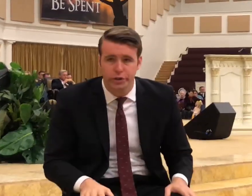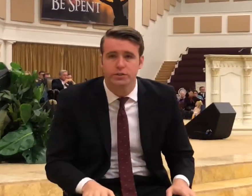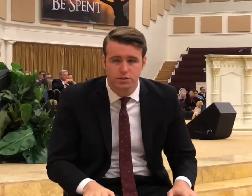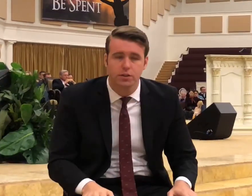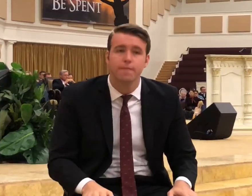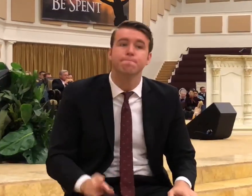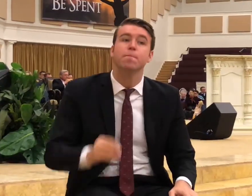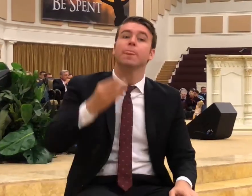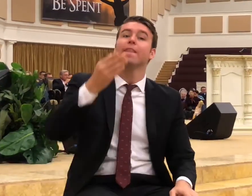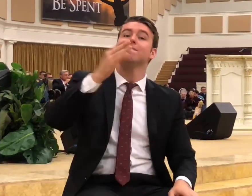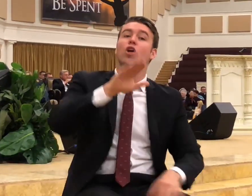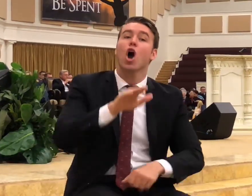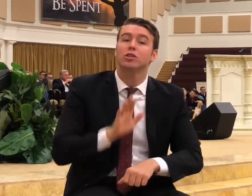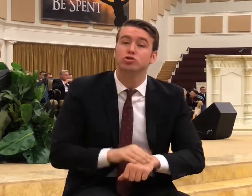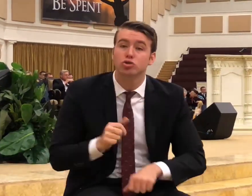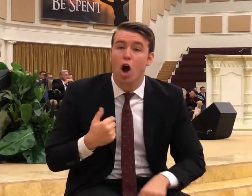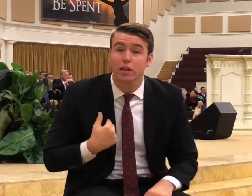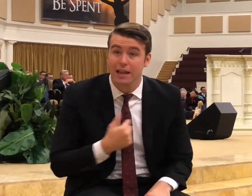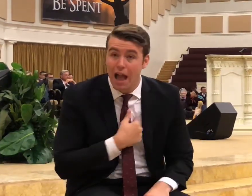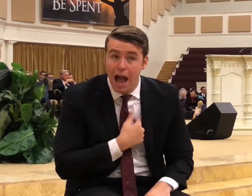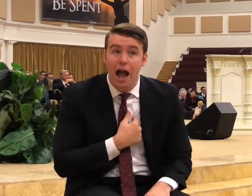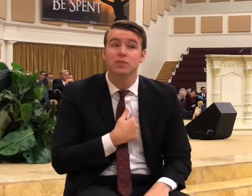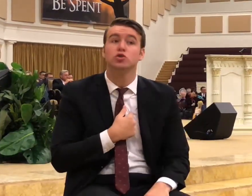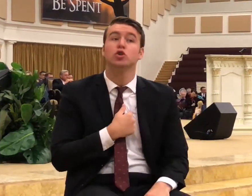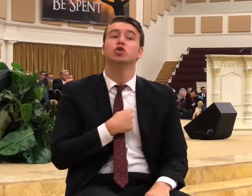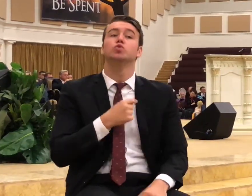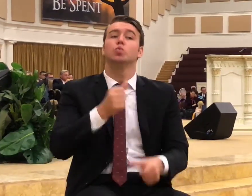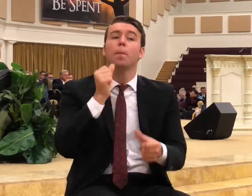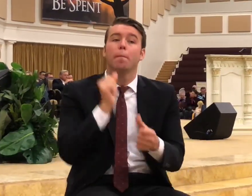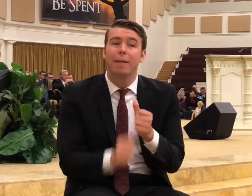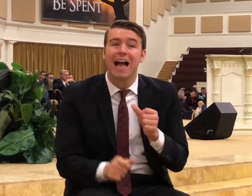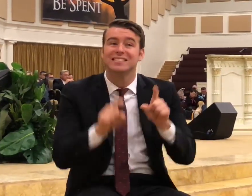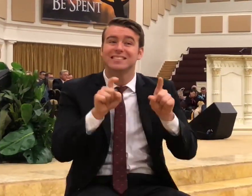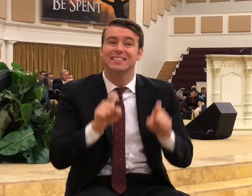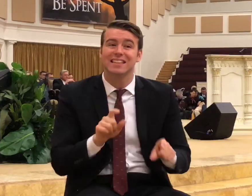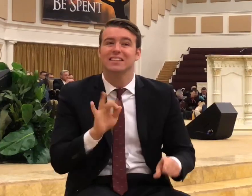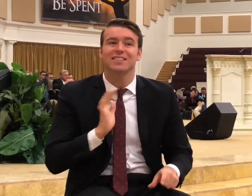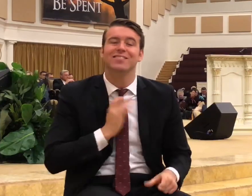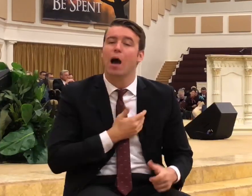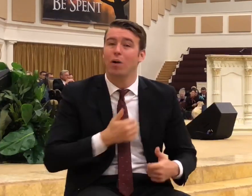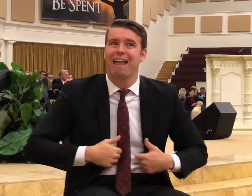And God is calling us to pass the test of our life.